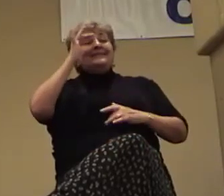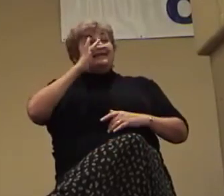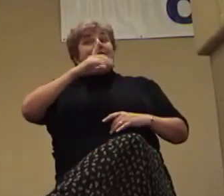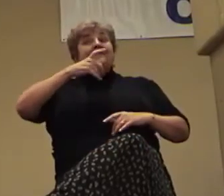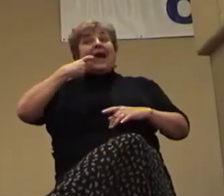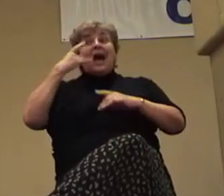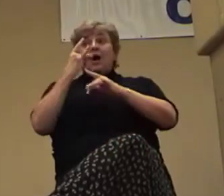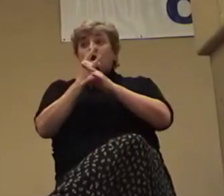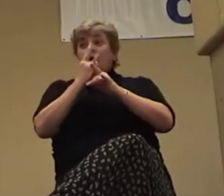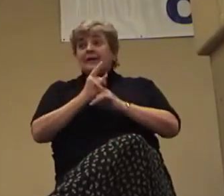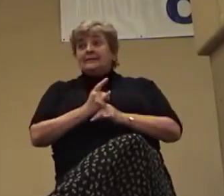disfiguring disease.